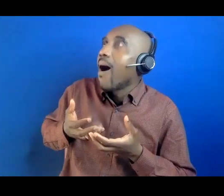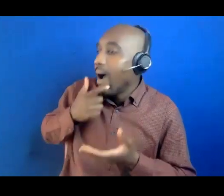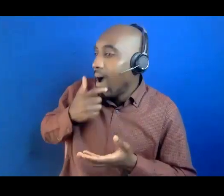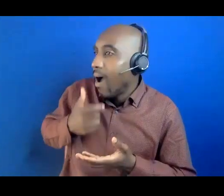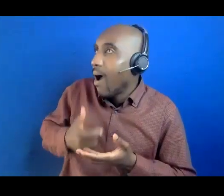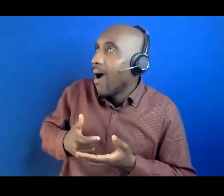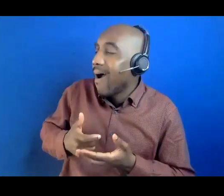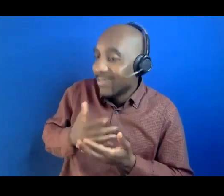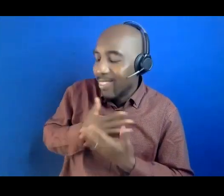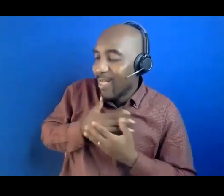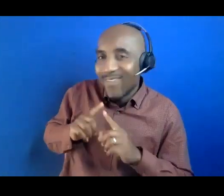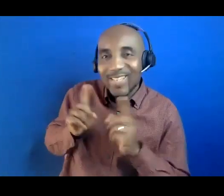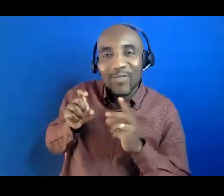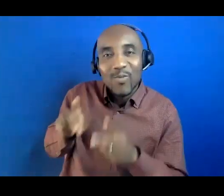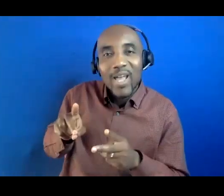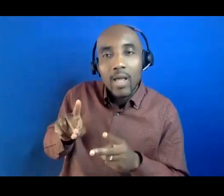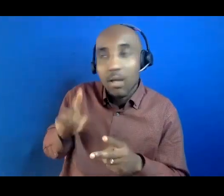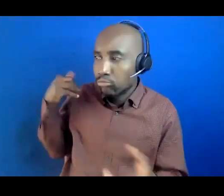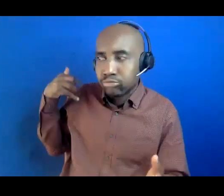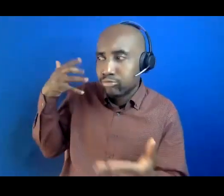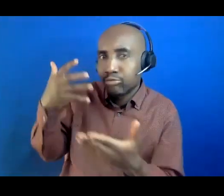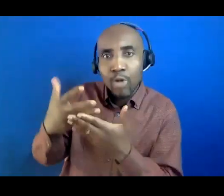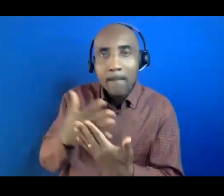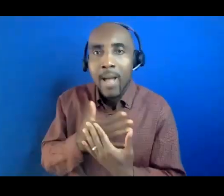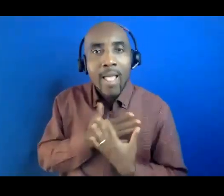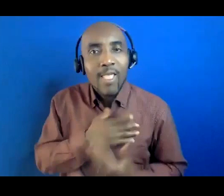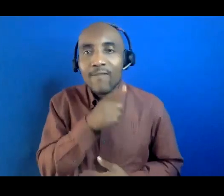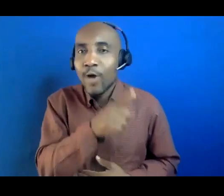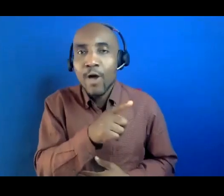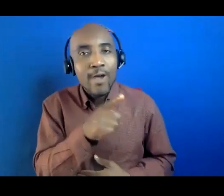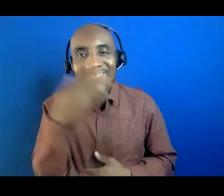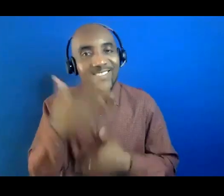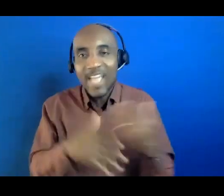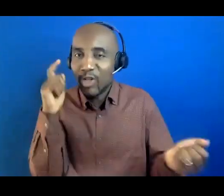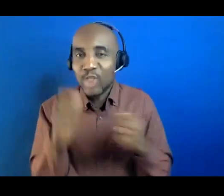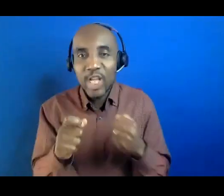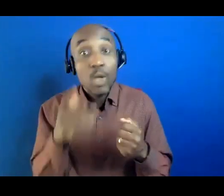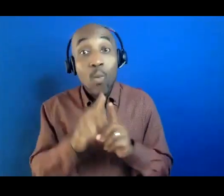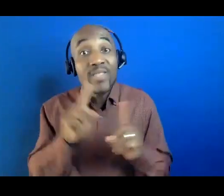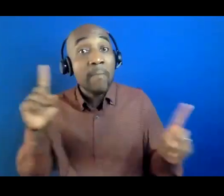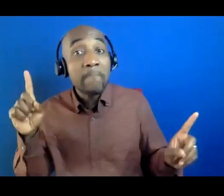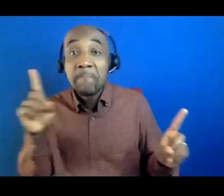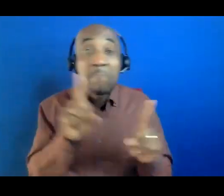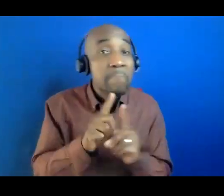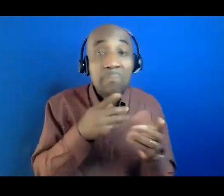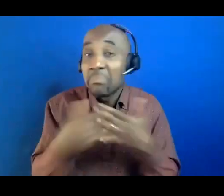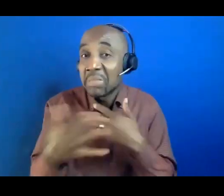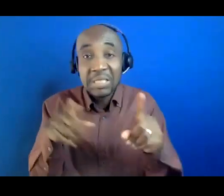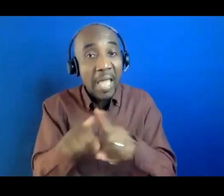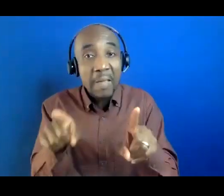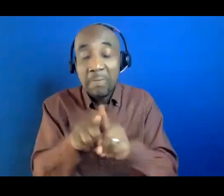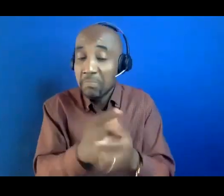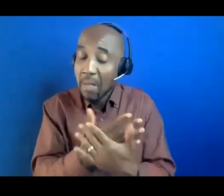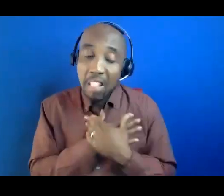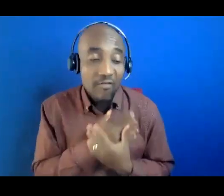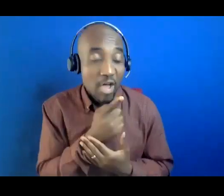Objectively and legally, my love for her hasn't changed, even when I'm not with her. Even when I'm not with her, I love her. But